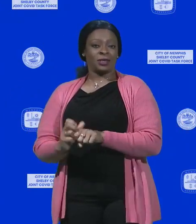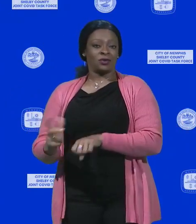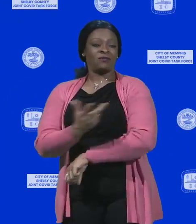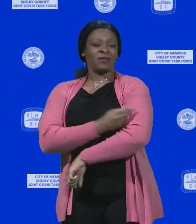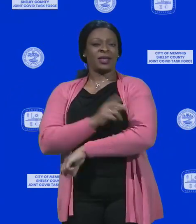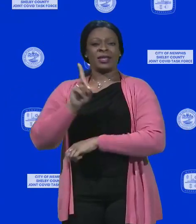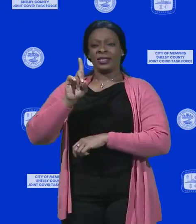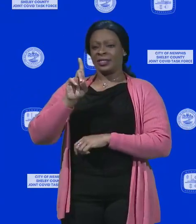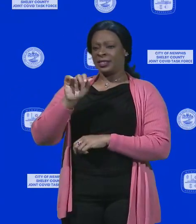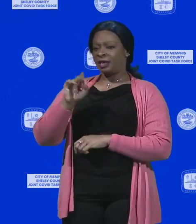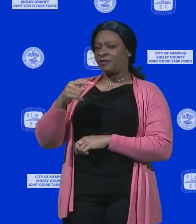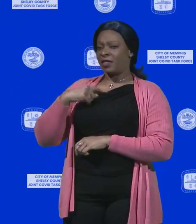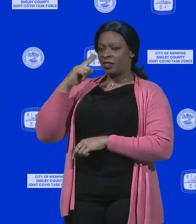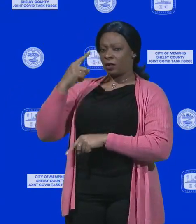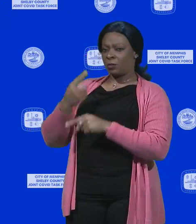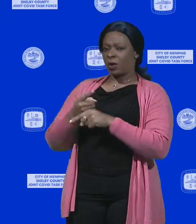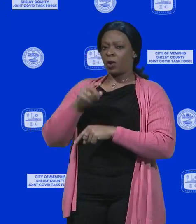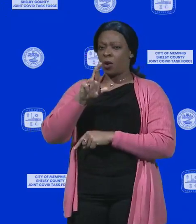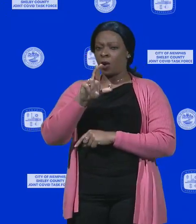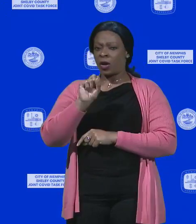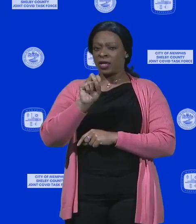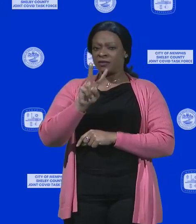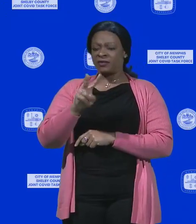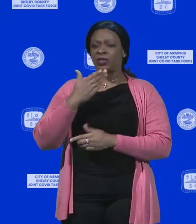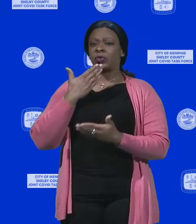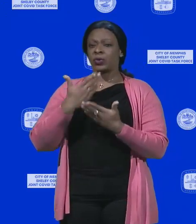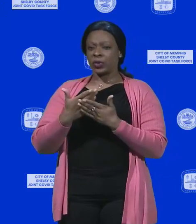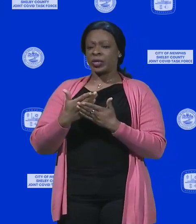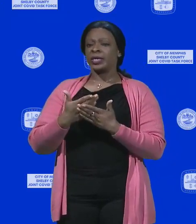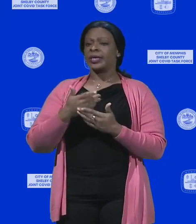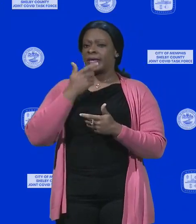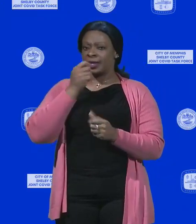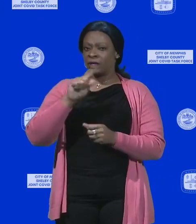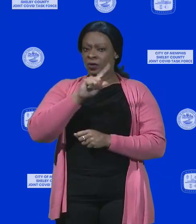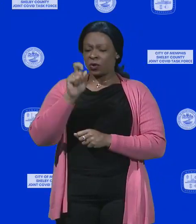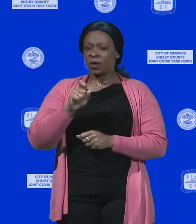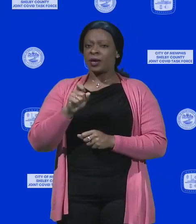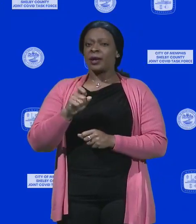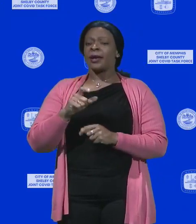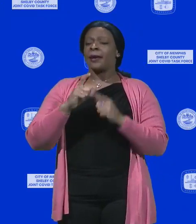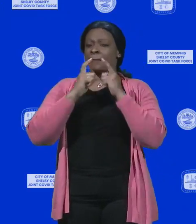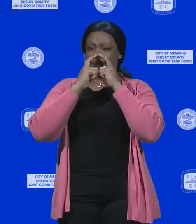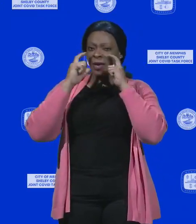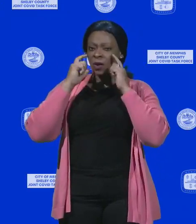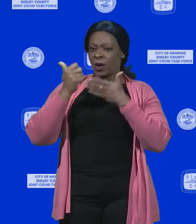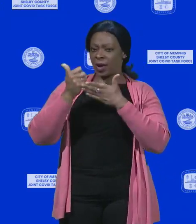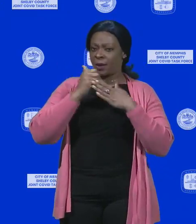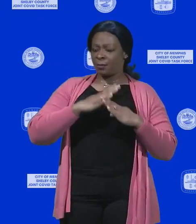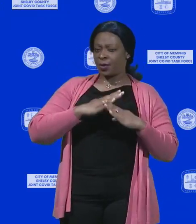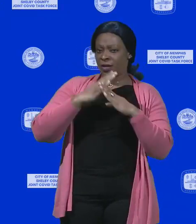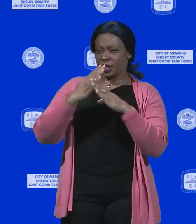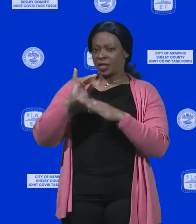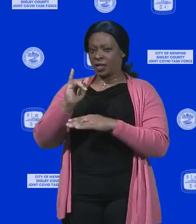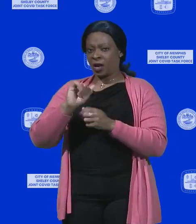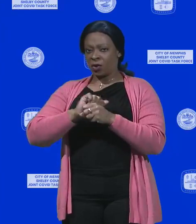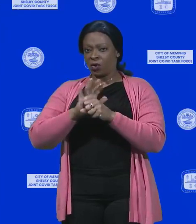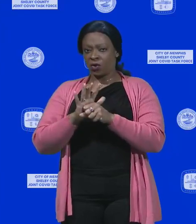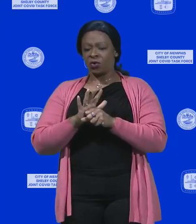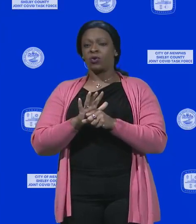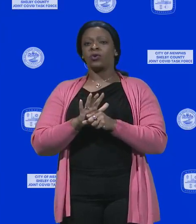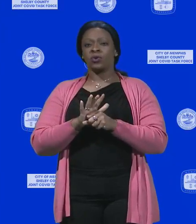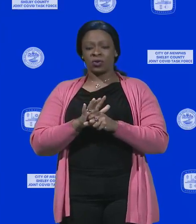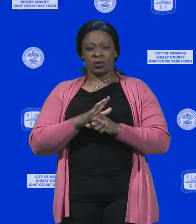David, I think I'm right on the RSV, which is a really good and interesting question. A mask is equally protective of that as it is COVID, right? So if you're a